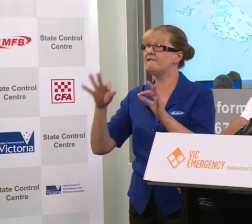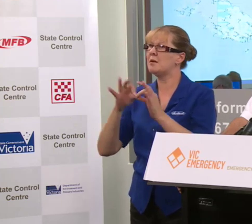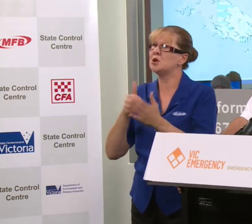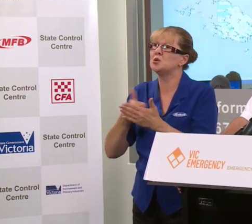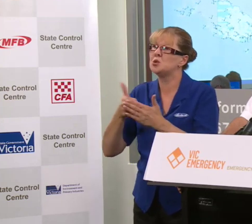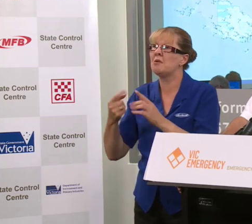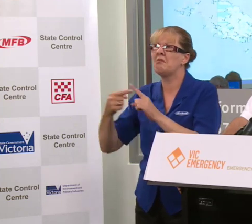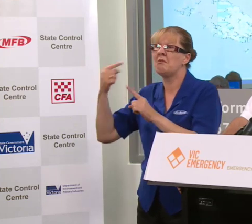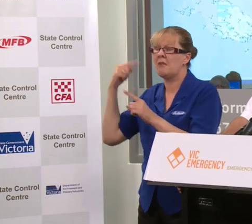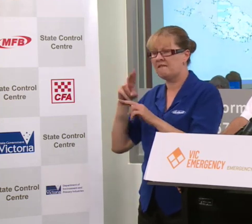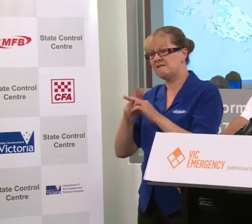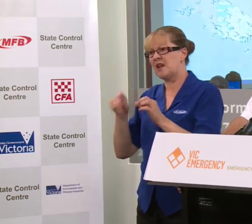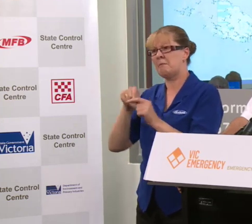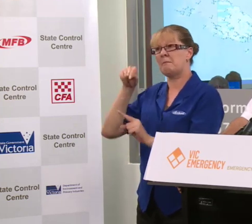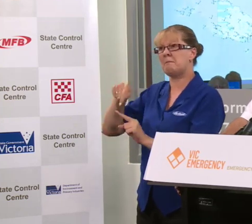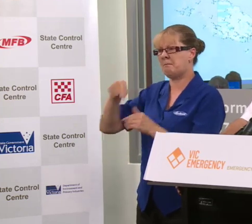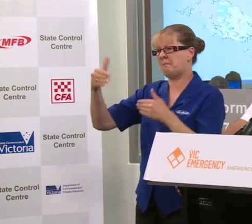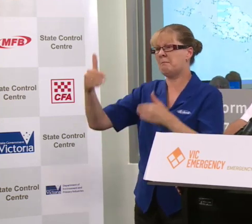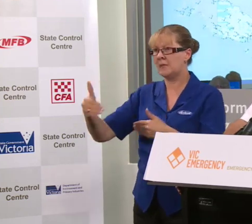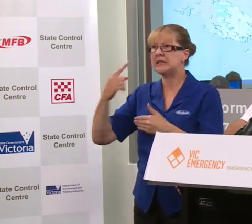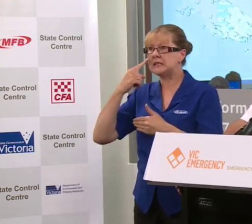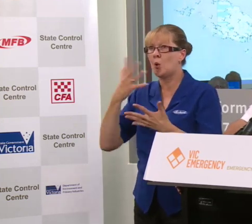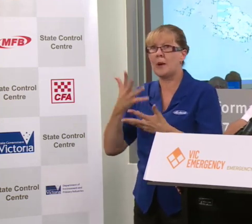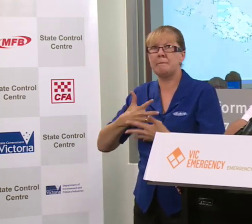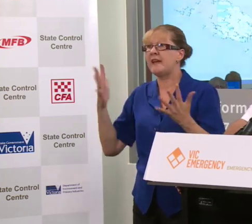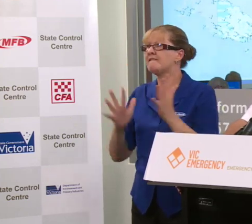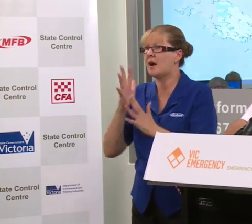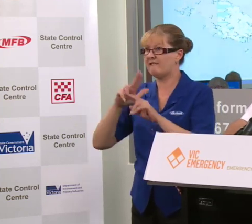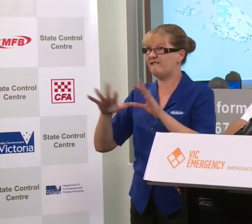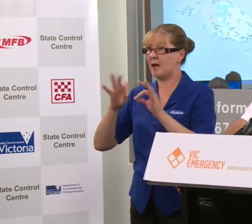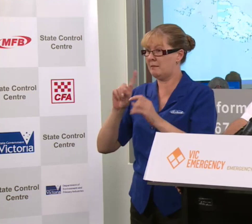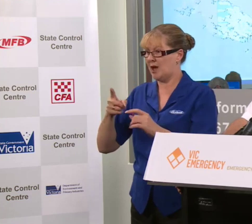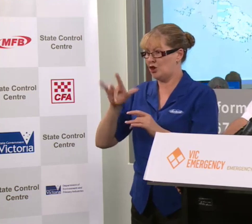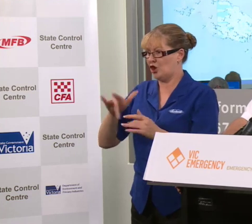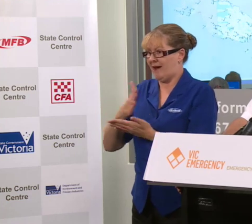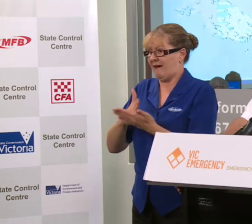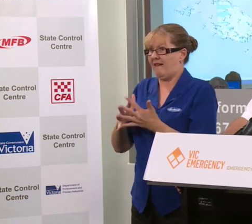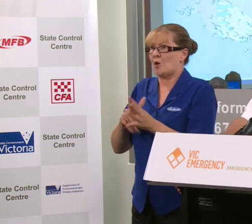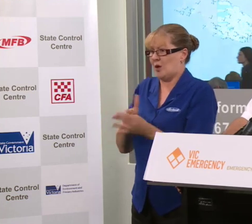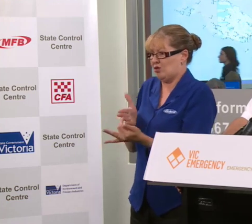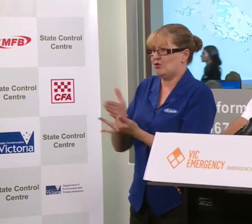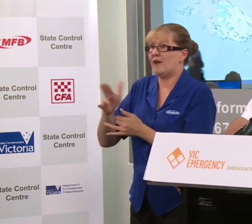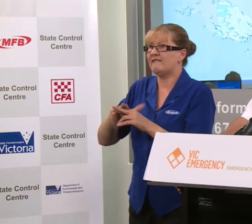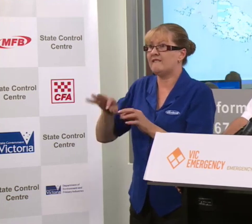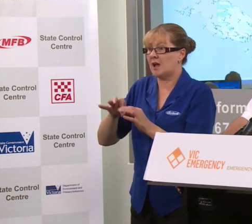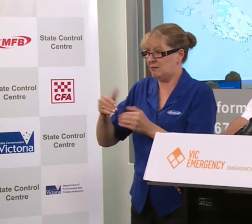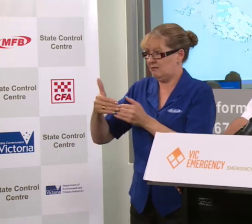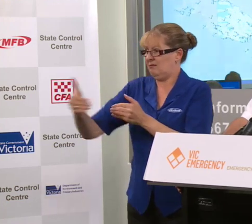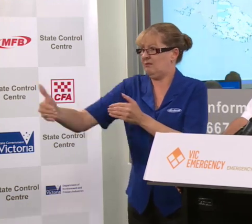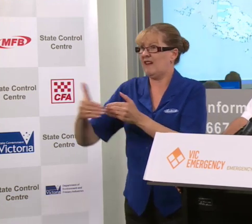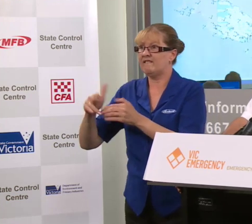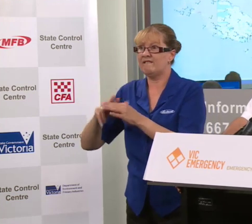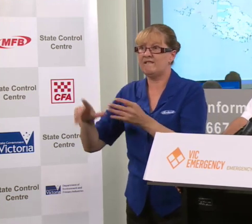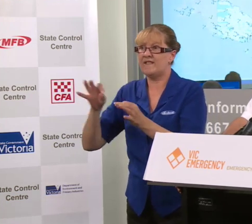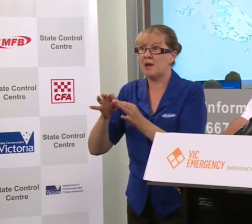traditional time that we see our largest fires, and we're only halfway there, so we shouldn't underestimate what February will bring, and the potential